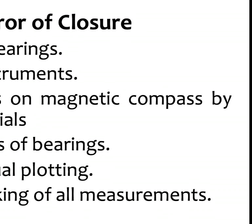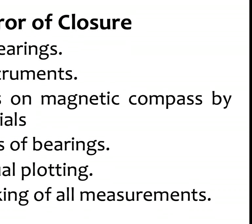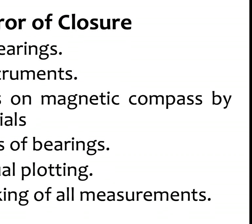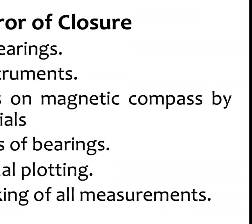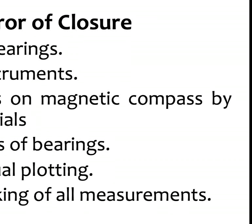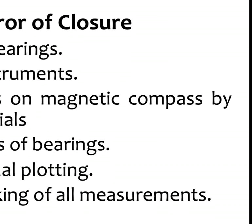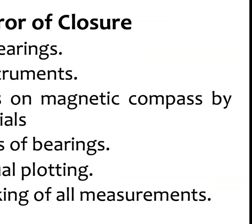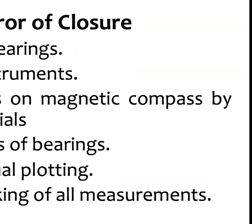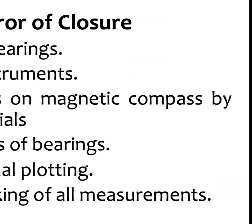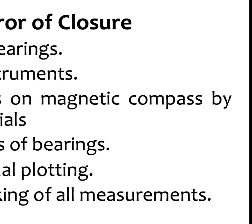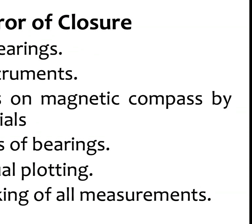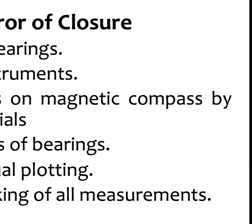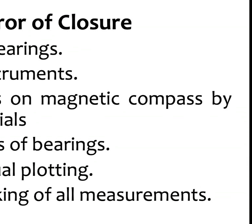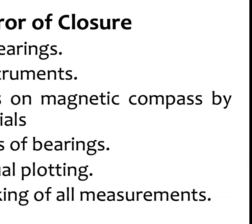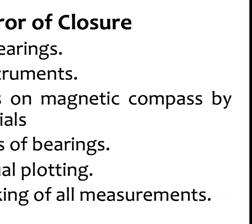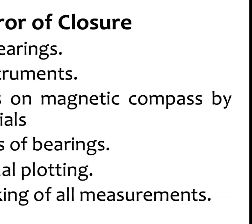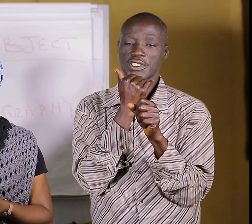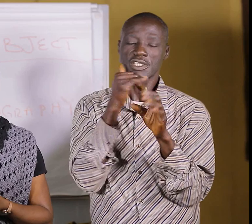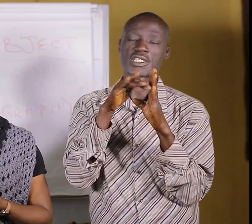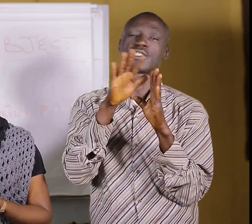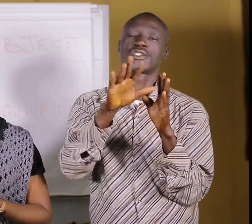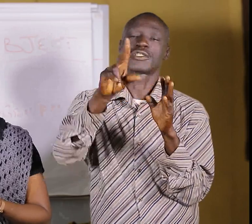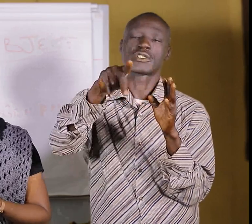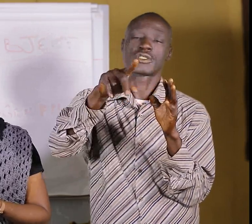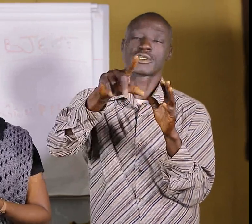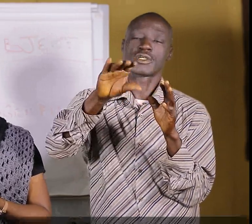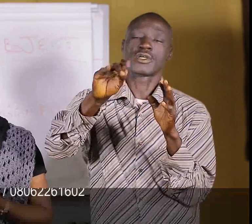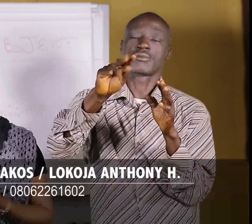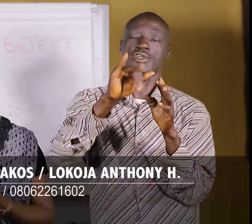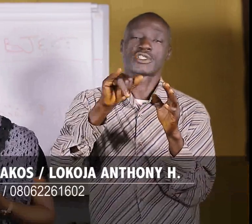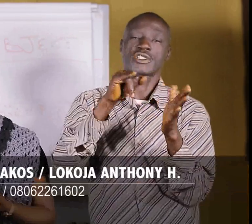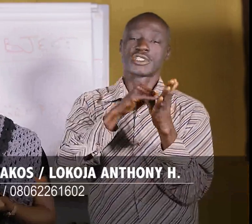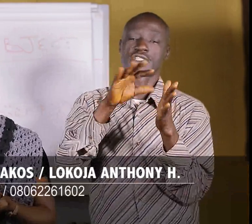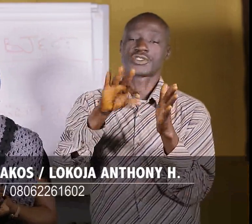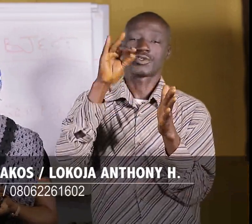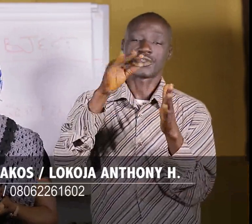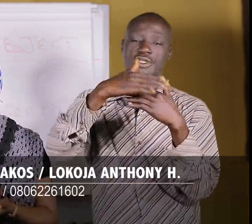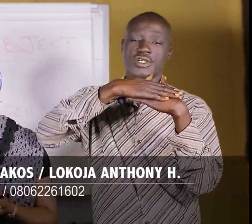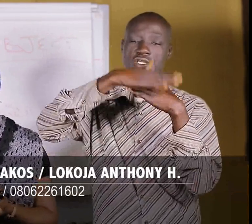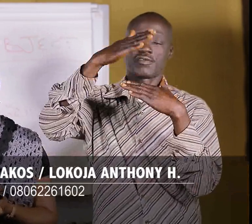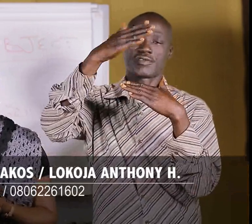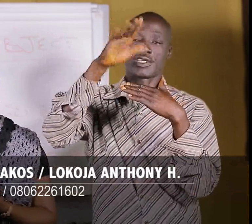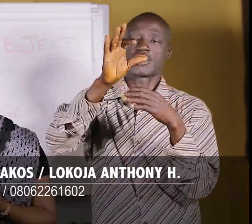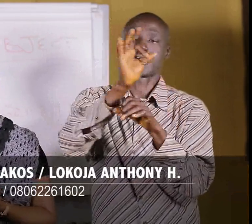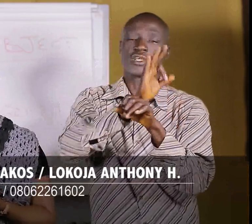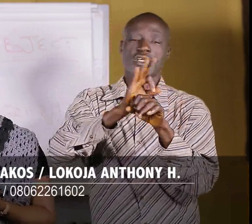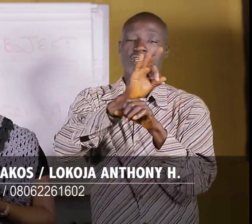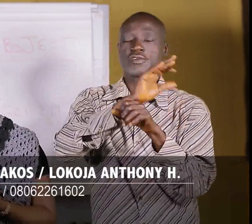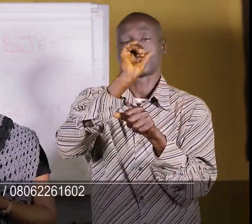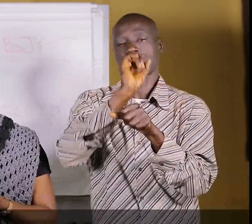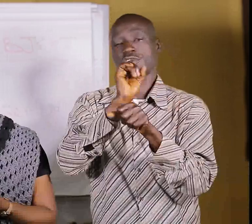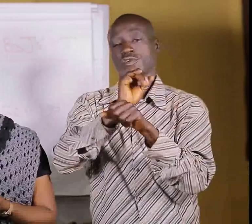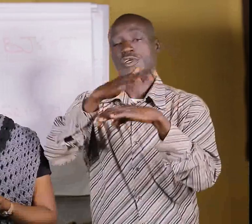mistakes in actual plotting. The plotting is done after the field work, immediately